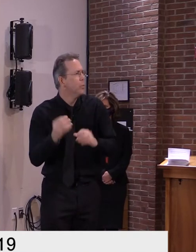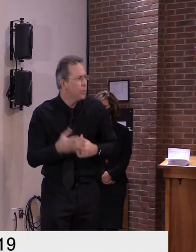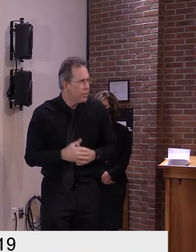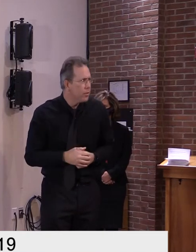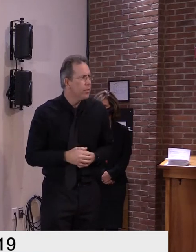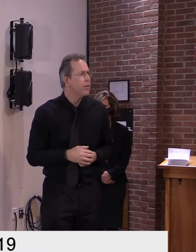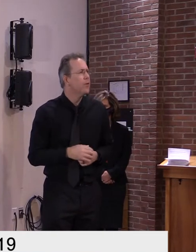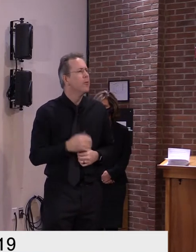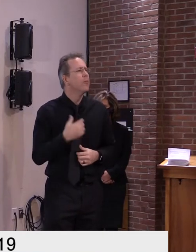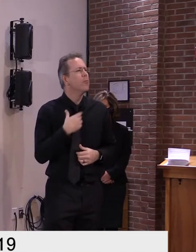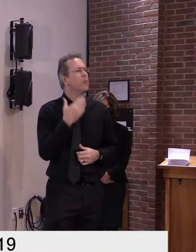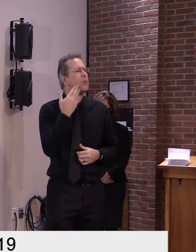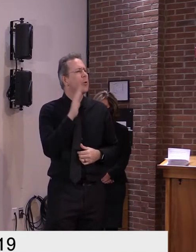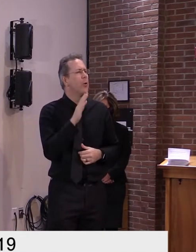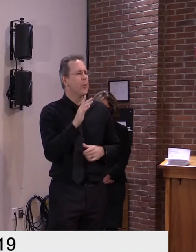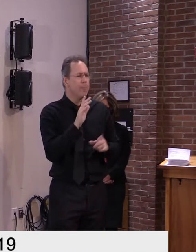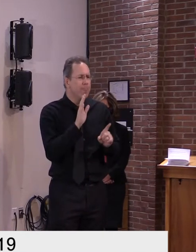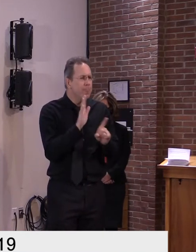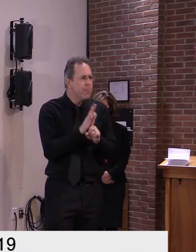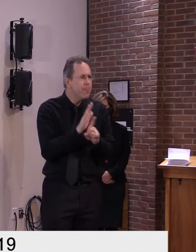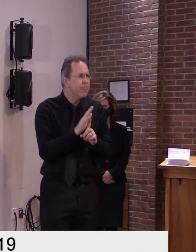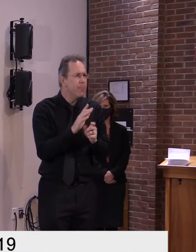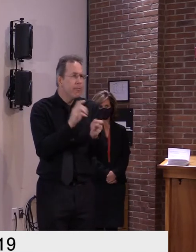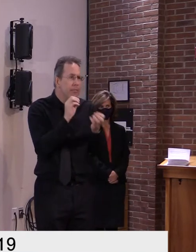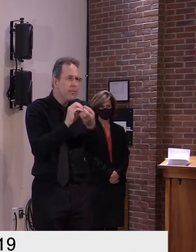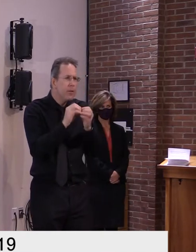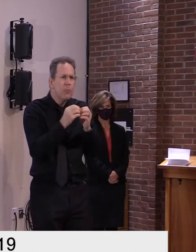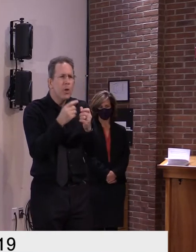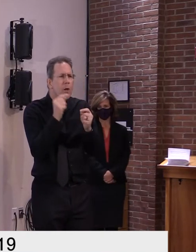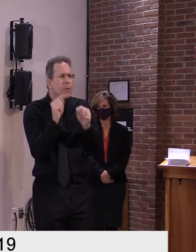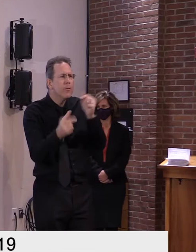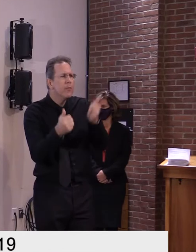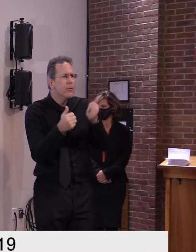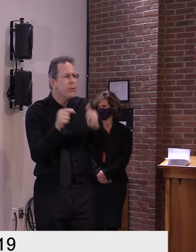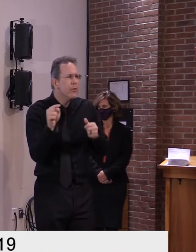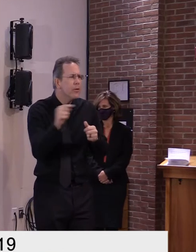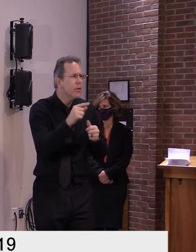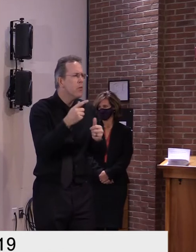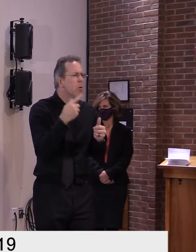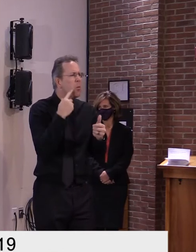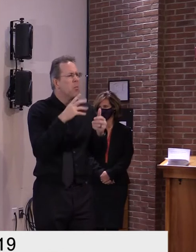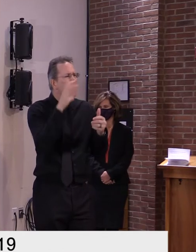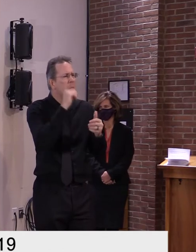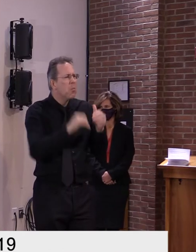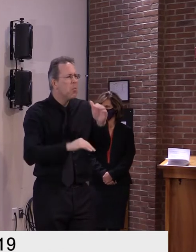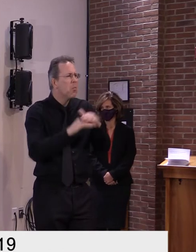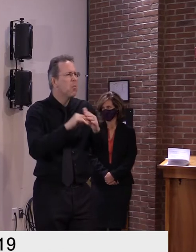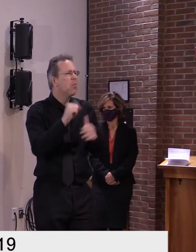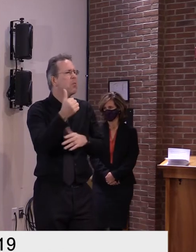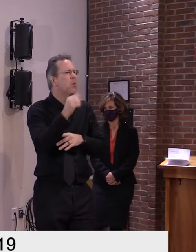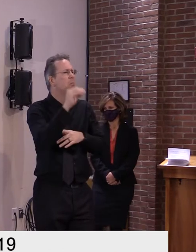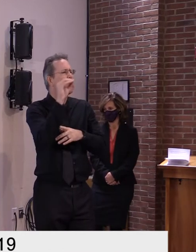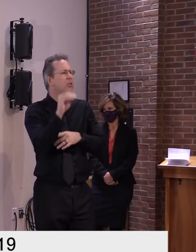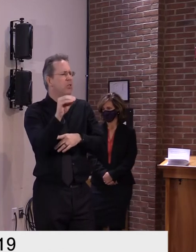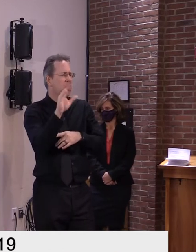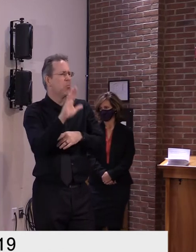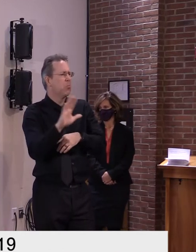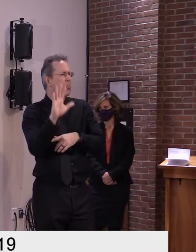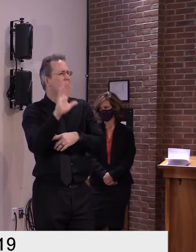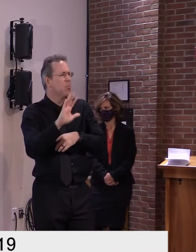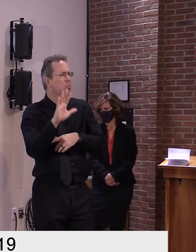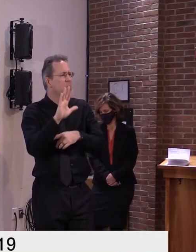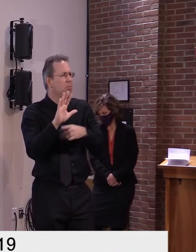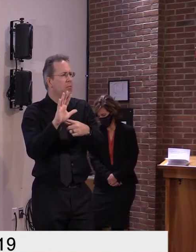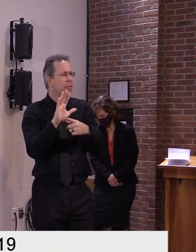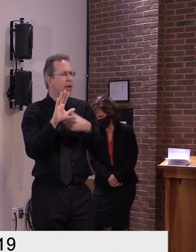here, somewhere in the up to 10% range may have more long-term